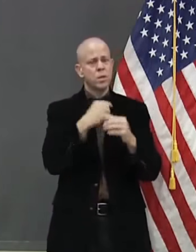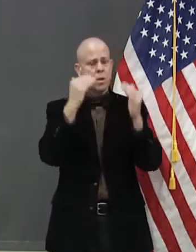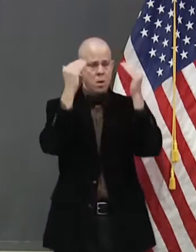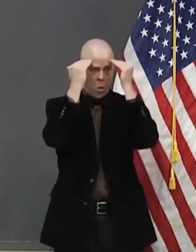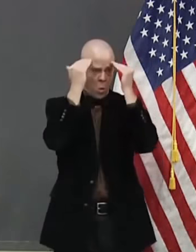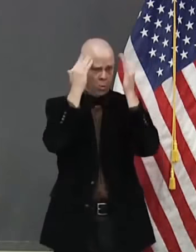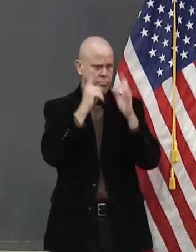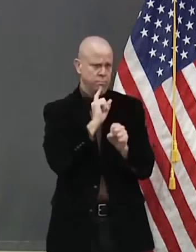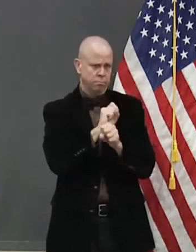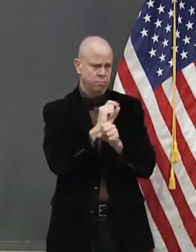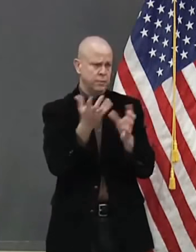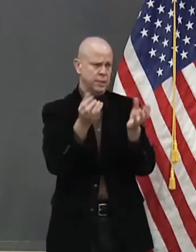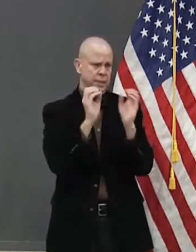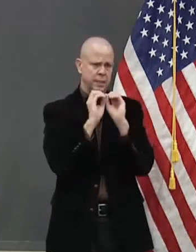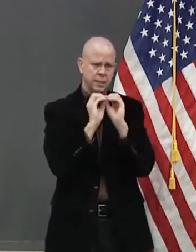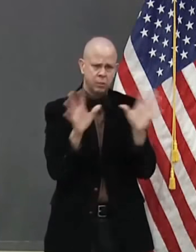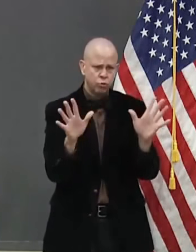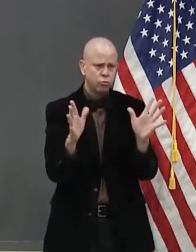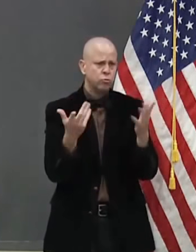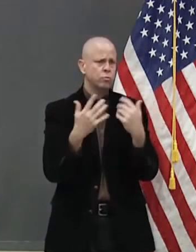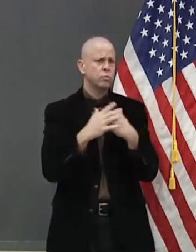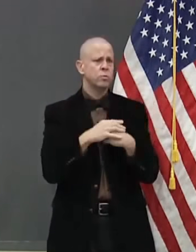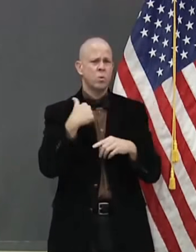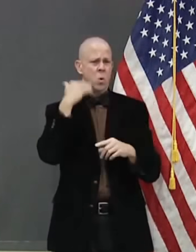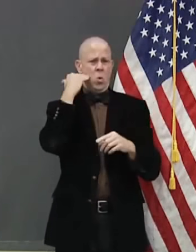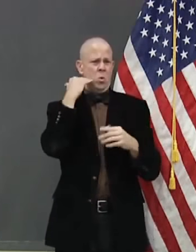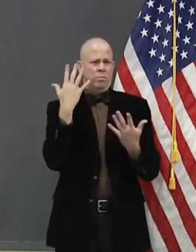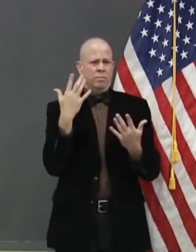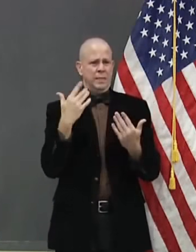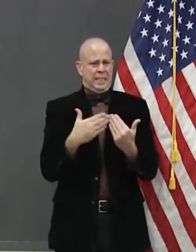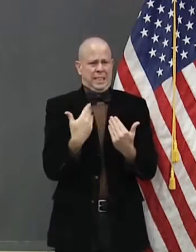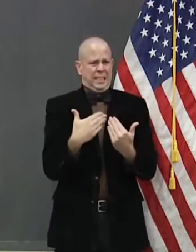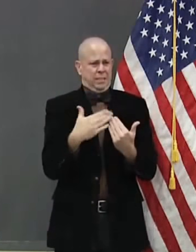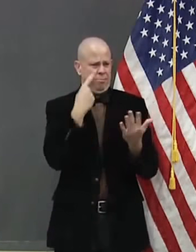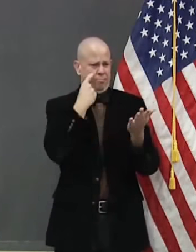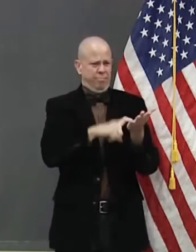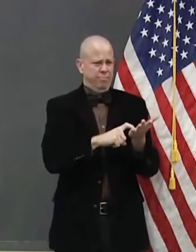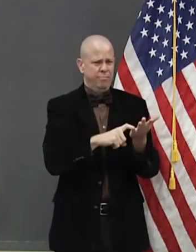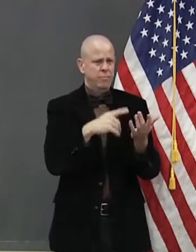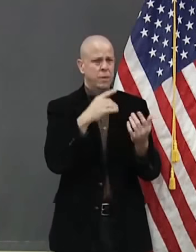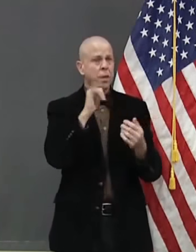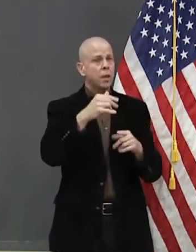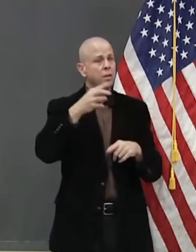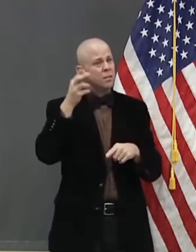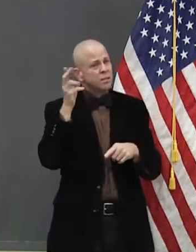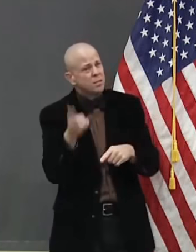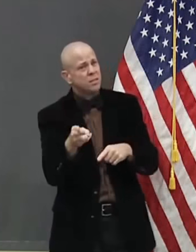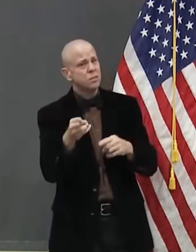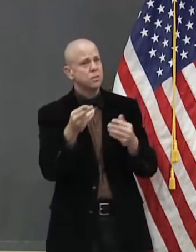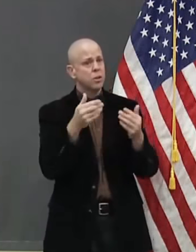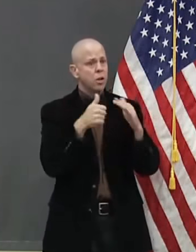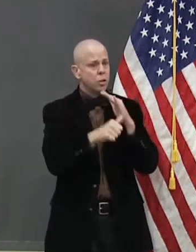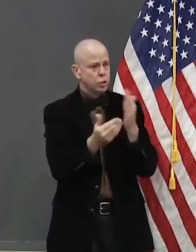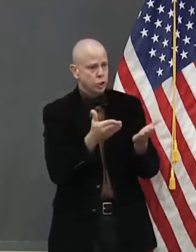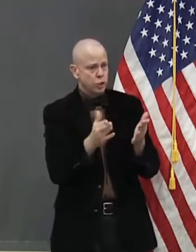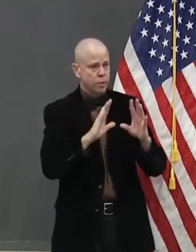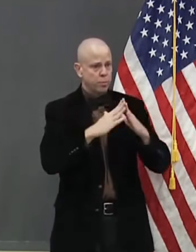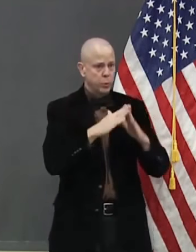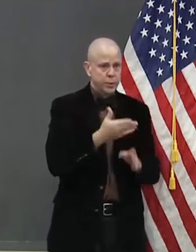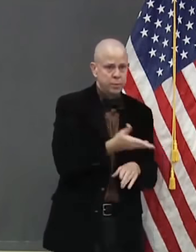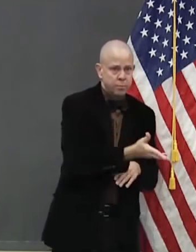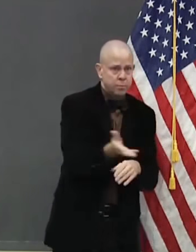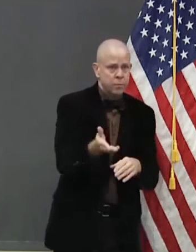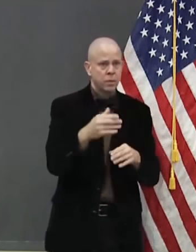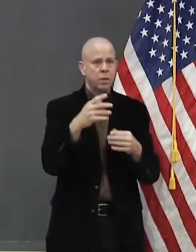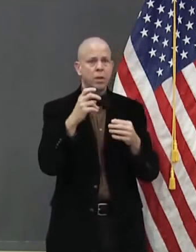clearly the Band-Aid has been ripped off, that our historically underserved communities, our communities of color, our low-income communities, our